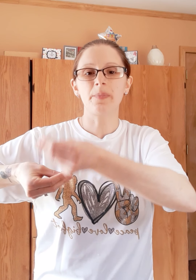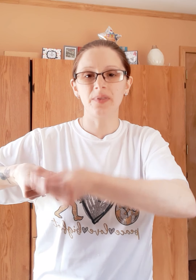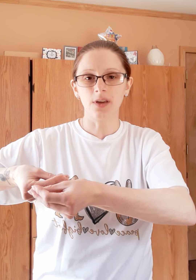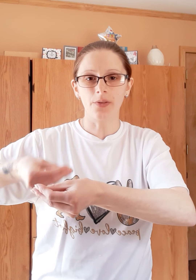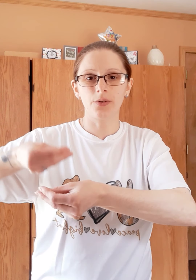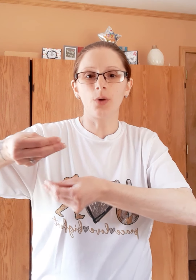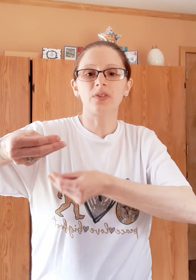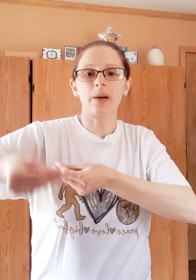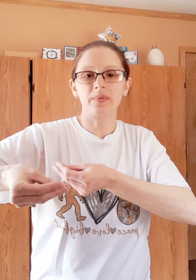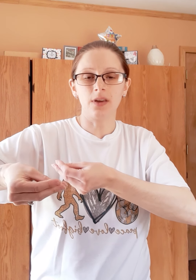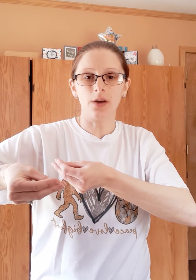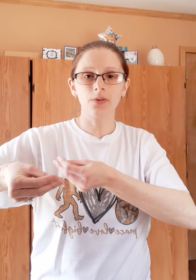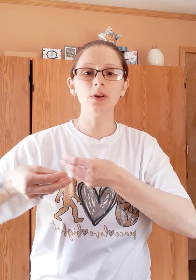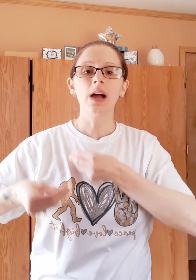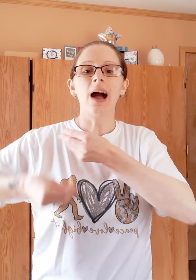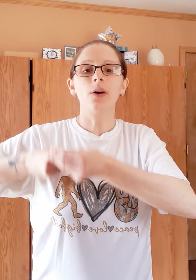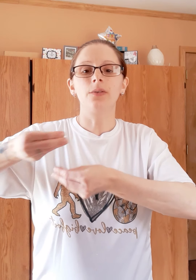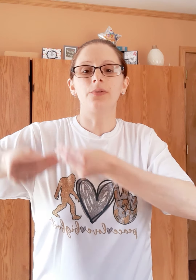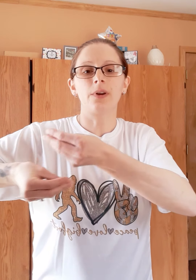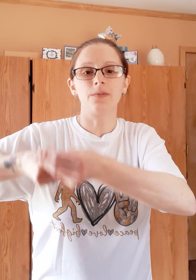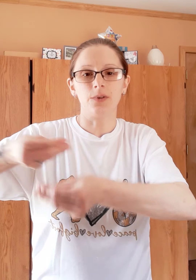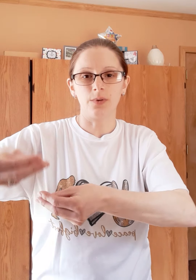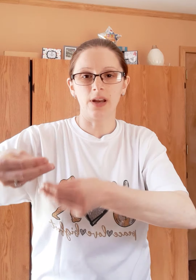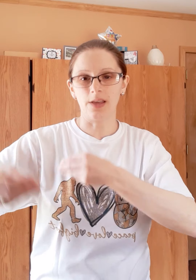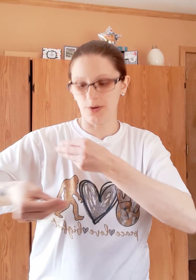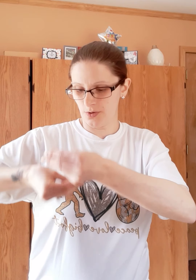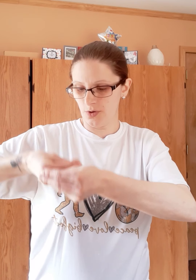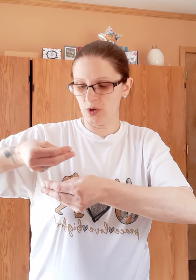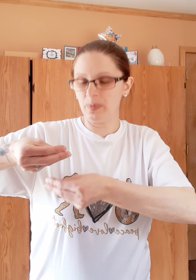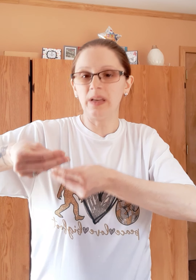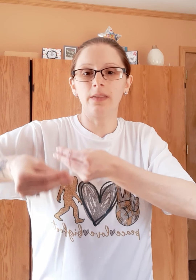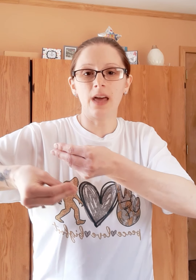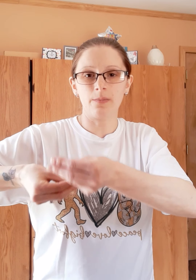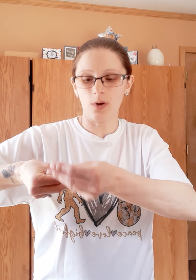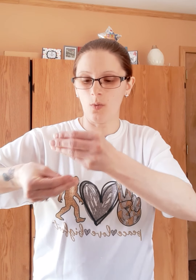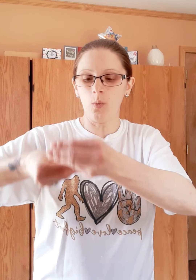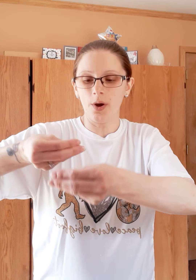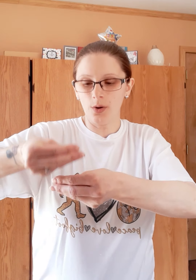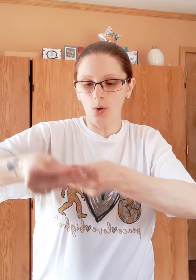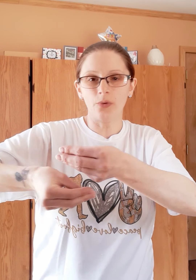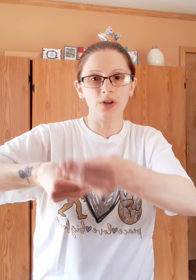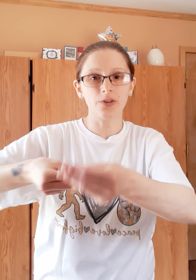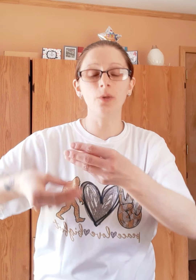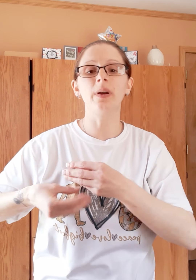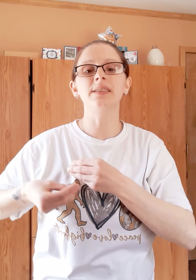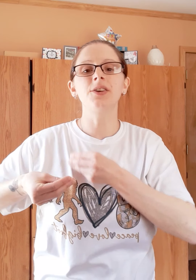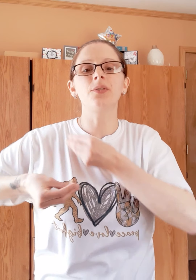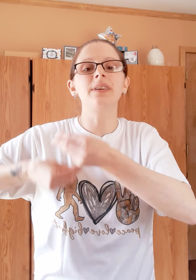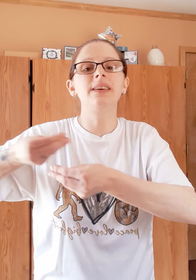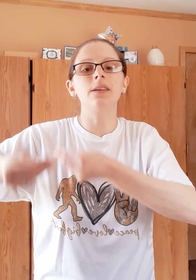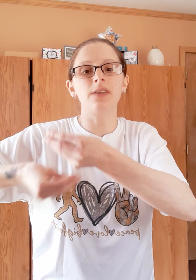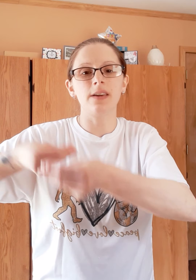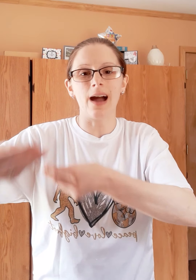of the other, out in front of you. Kind of like you're spinning them one over each other, but it's like you're giving